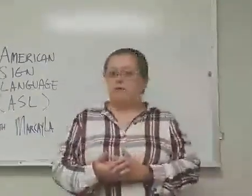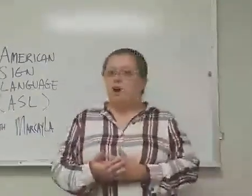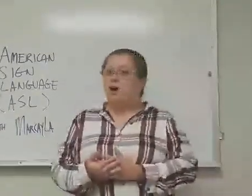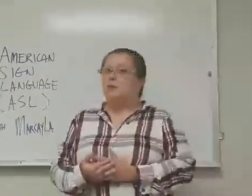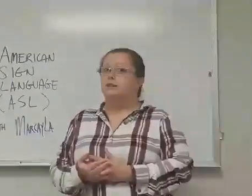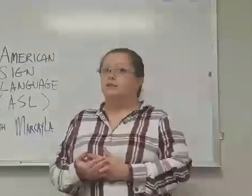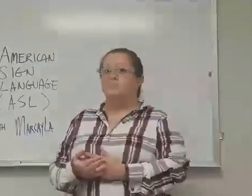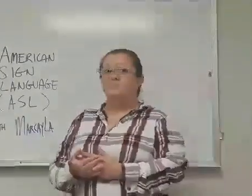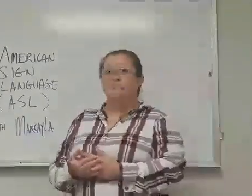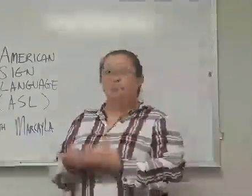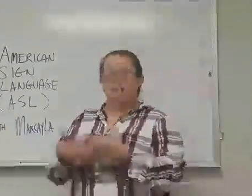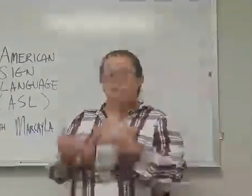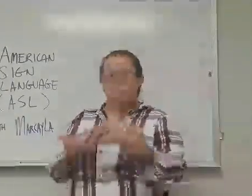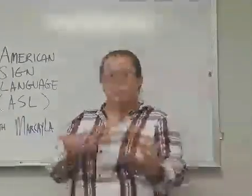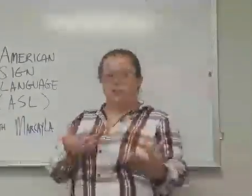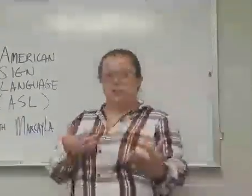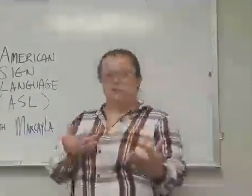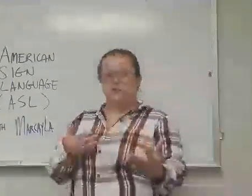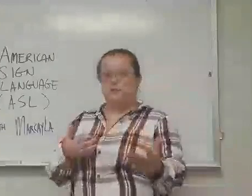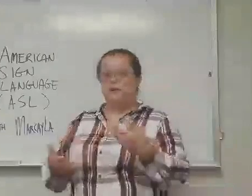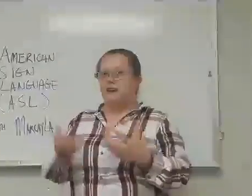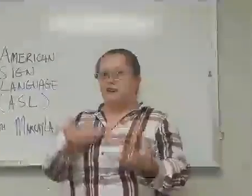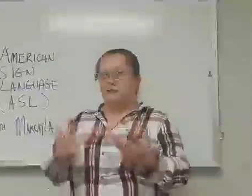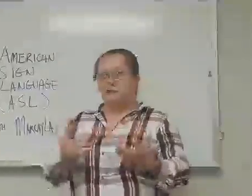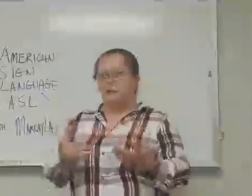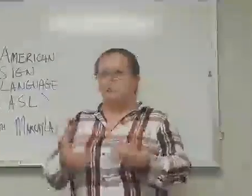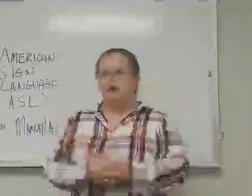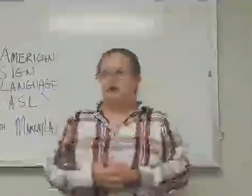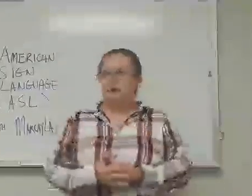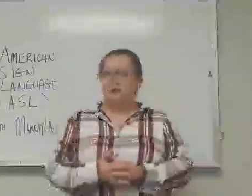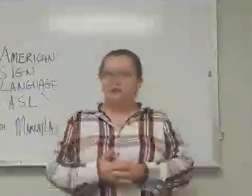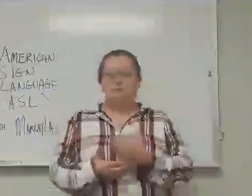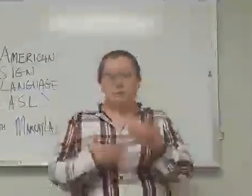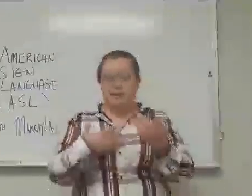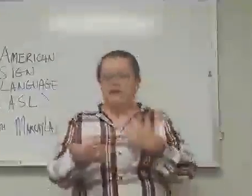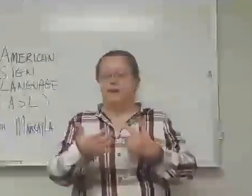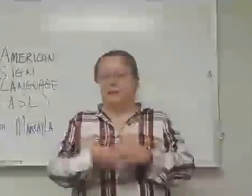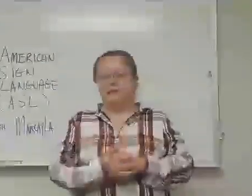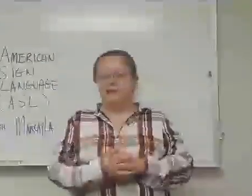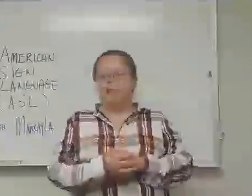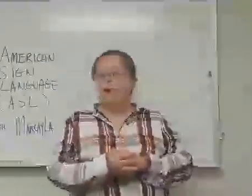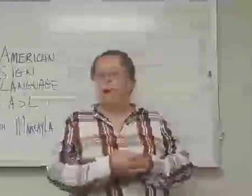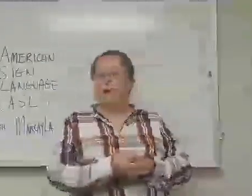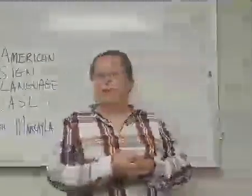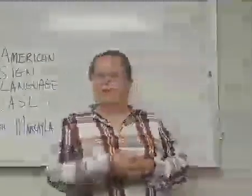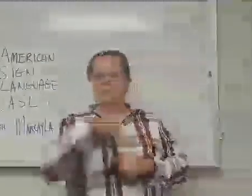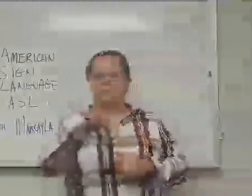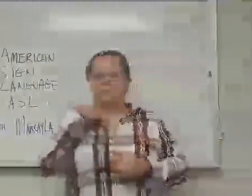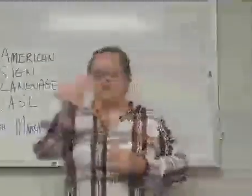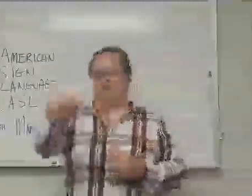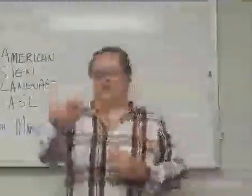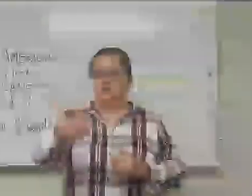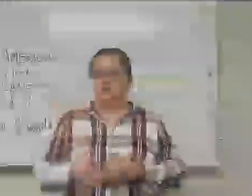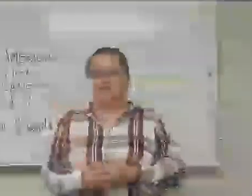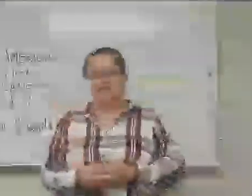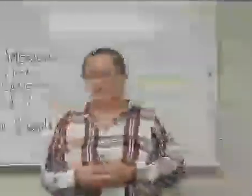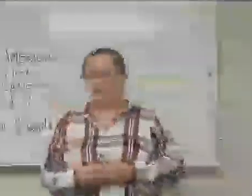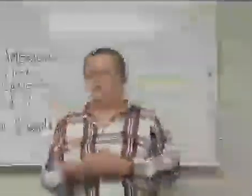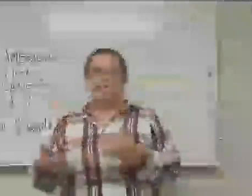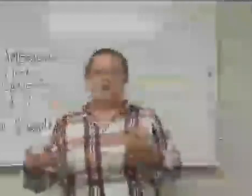caught me speaking ASL or signing ASL while I've been physically talking to them, and